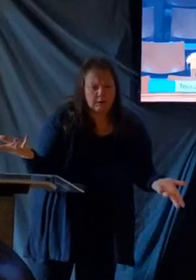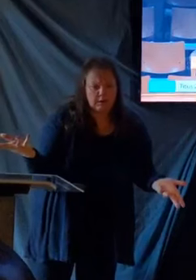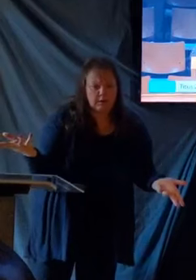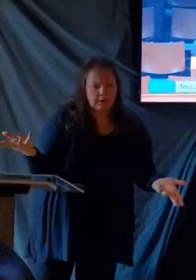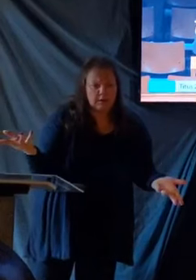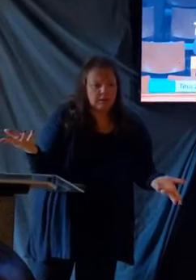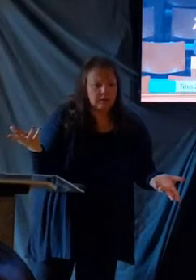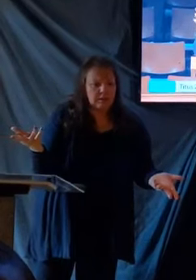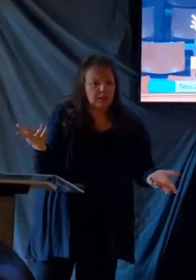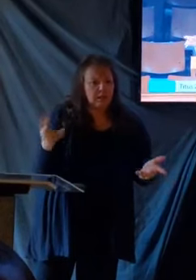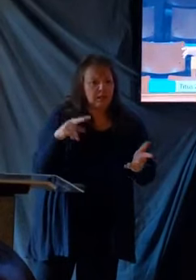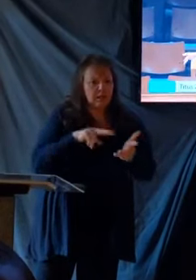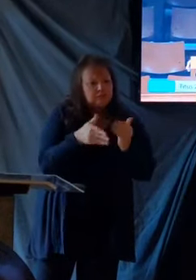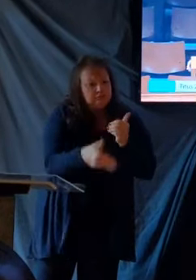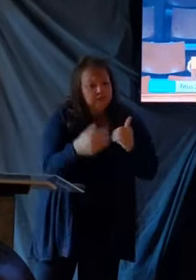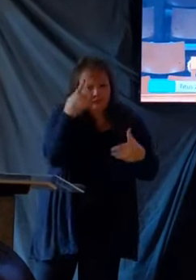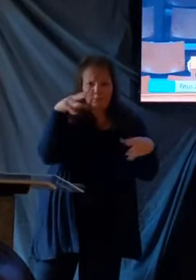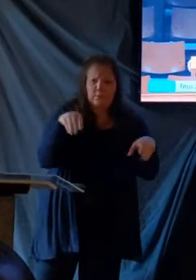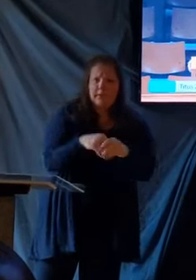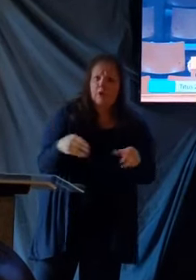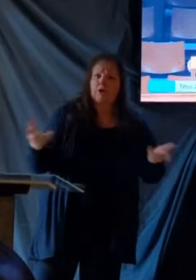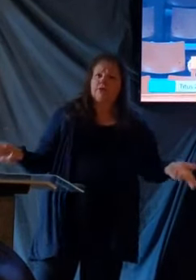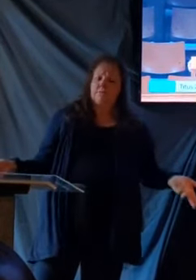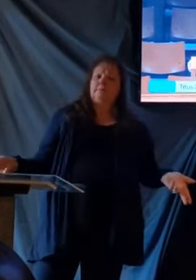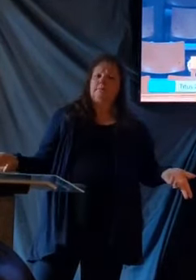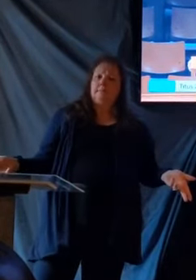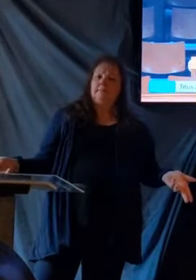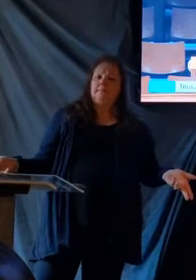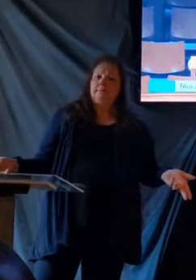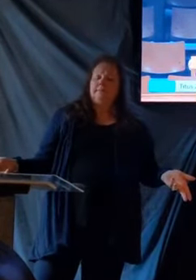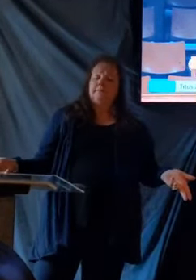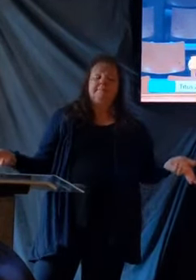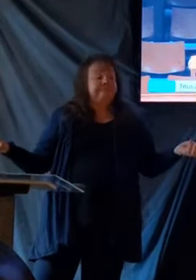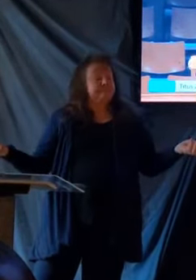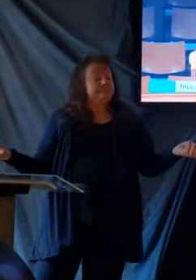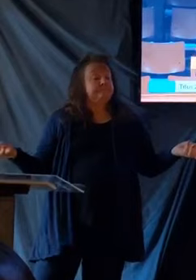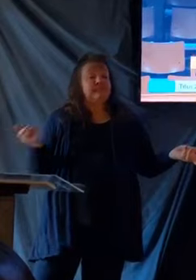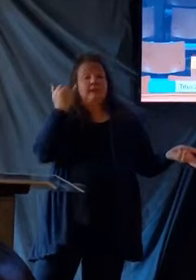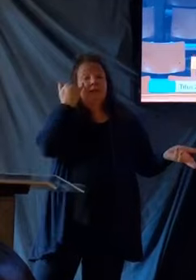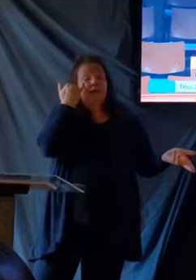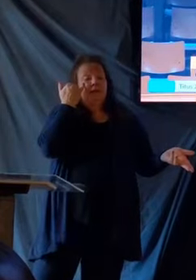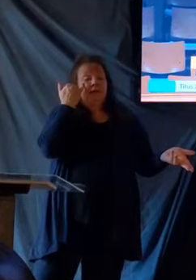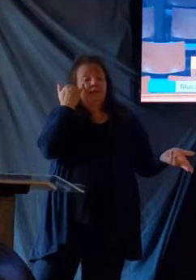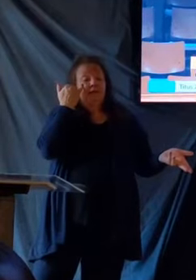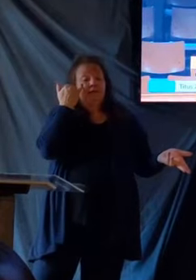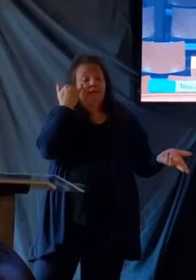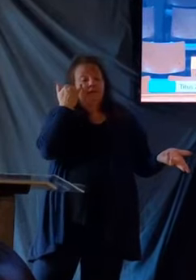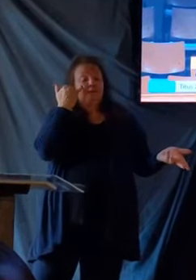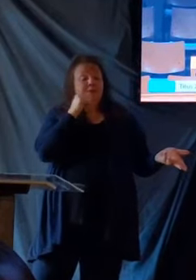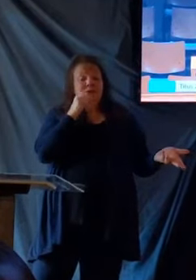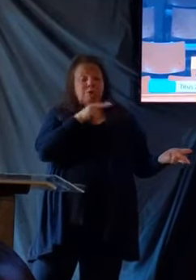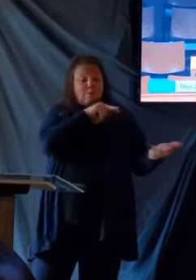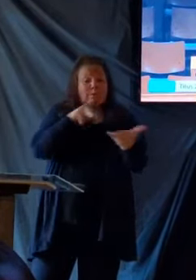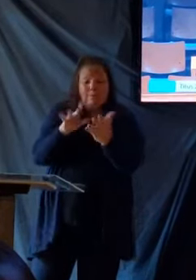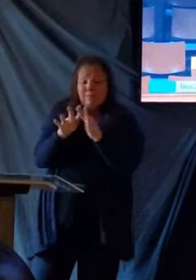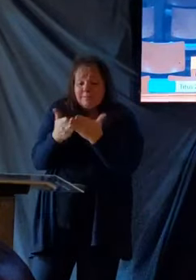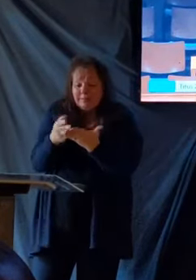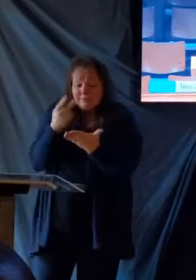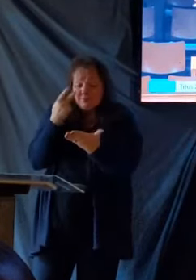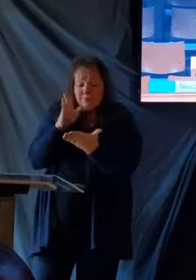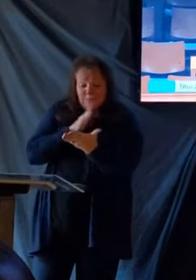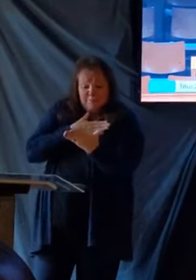don't you understand about the implications for marriage on that? I mean, if we don't go back to the Word as our